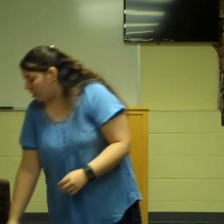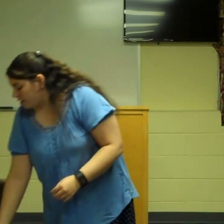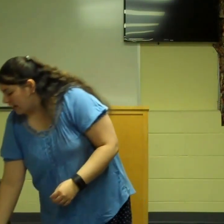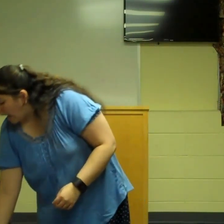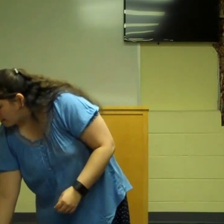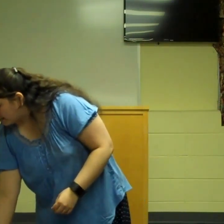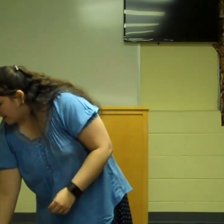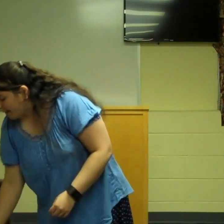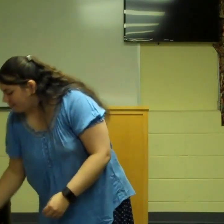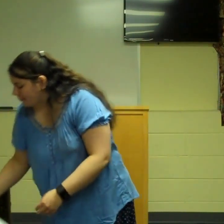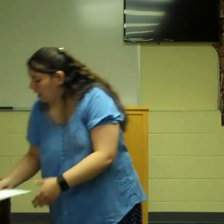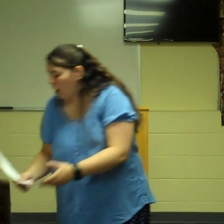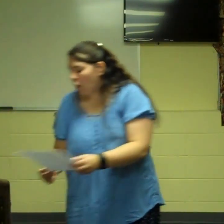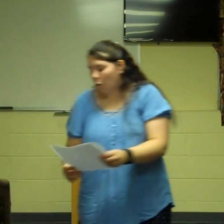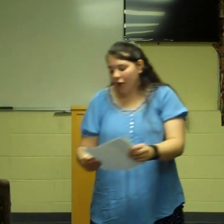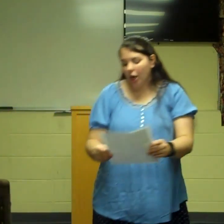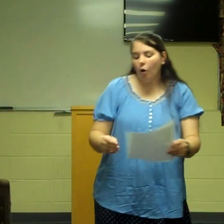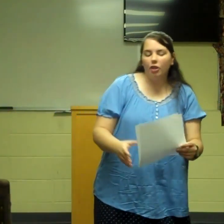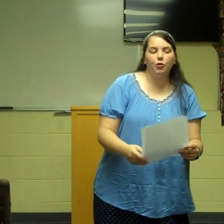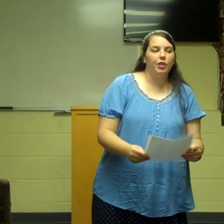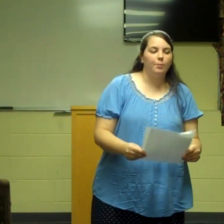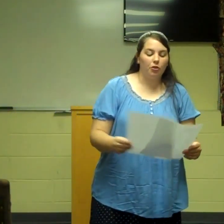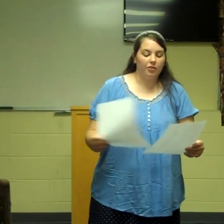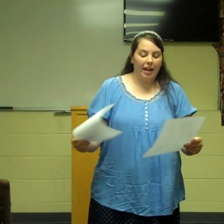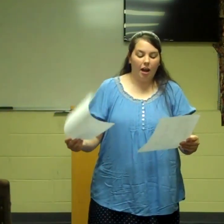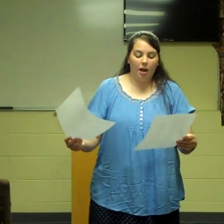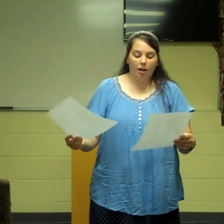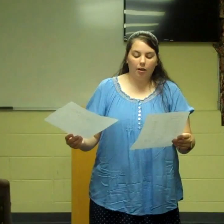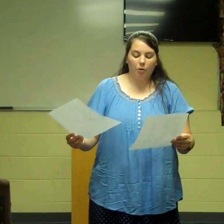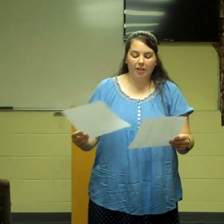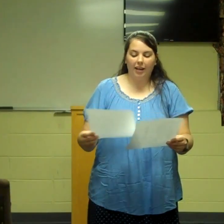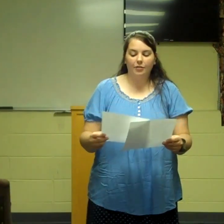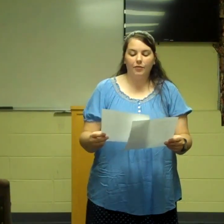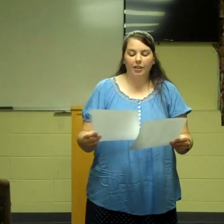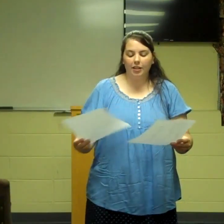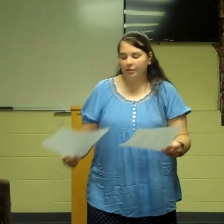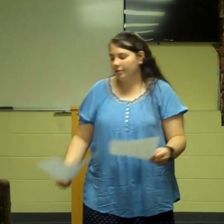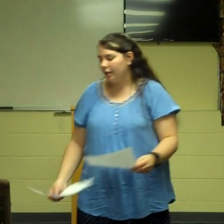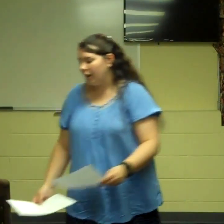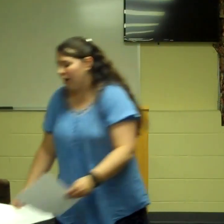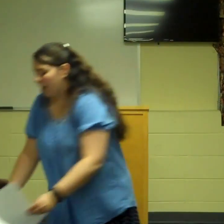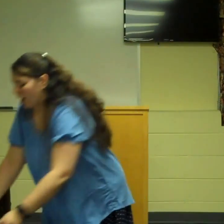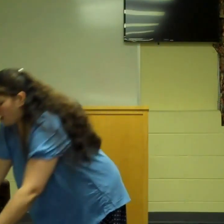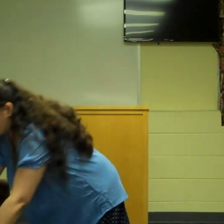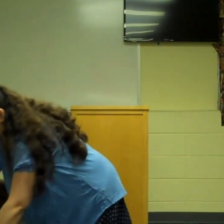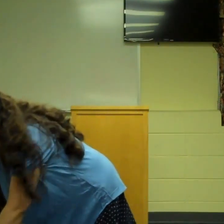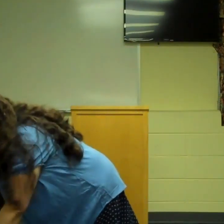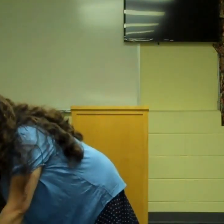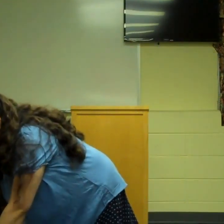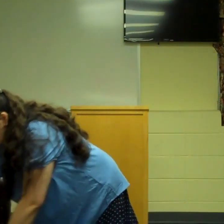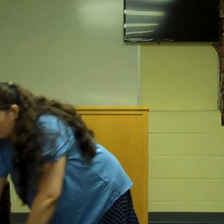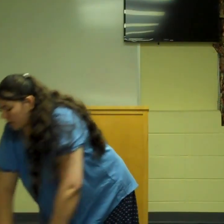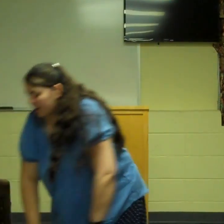good timing today, we're going to go on to the personalities and feelings. Because